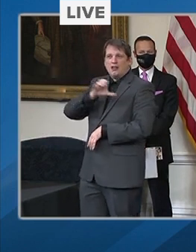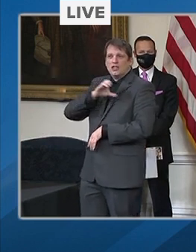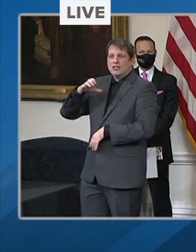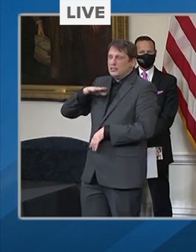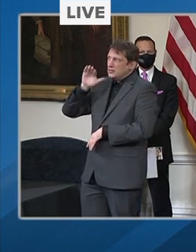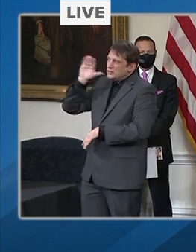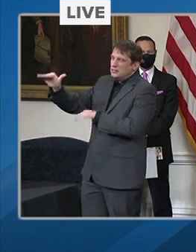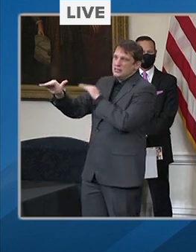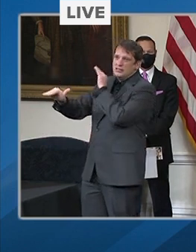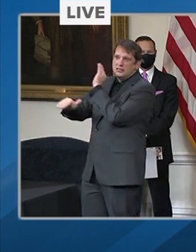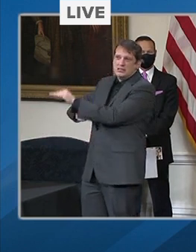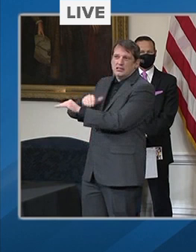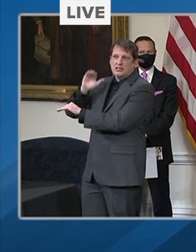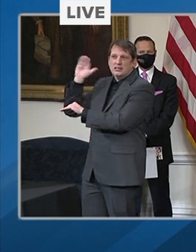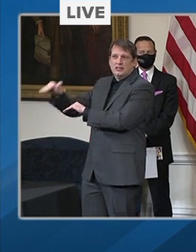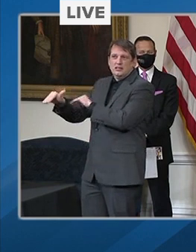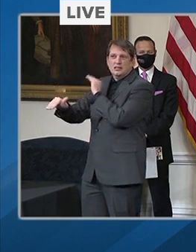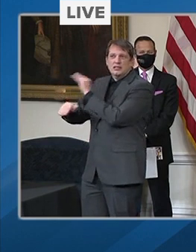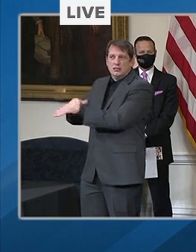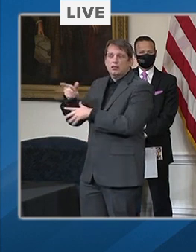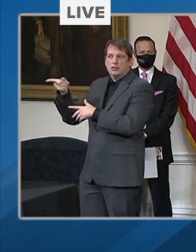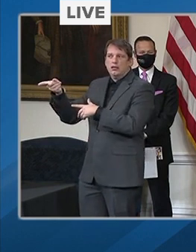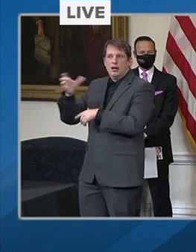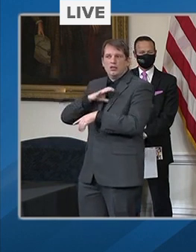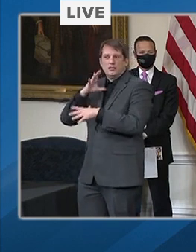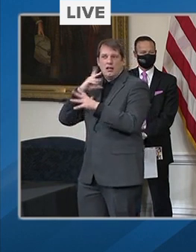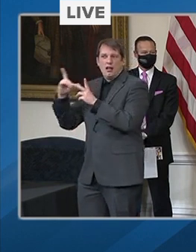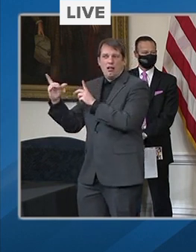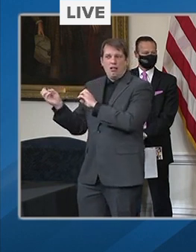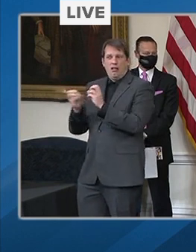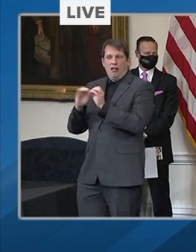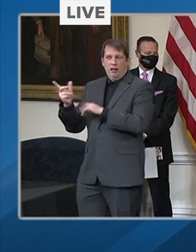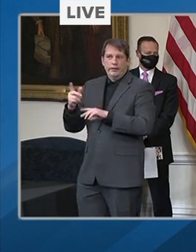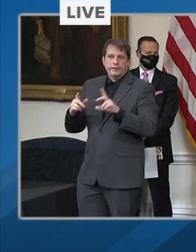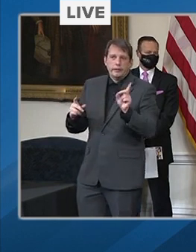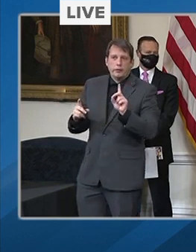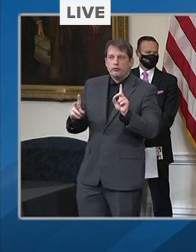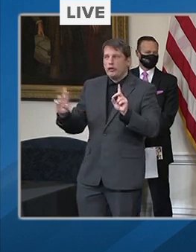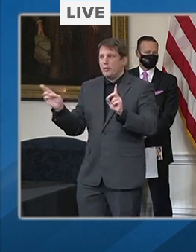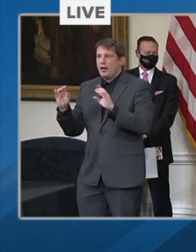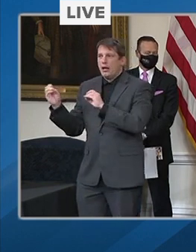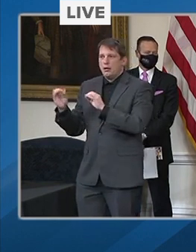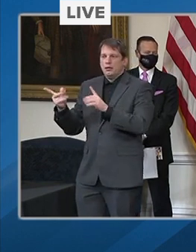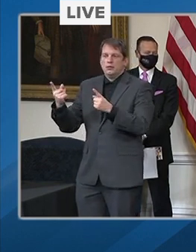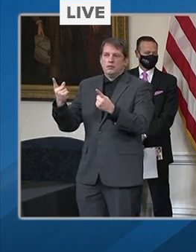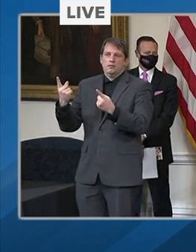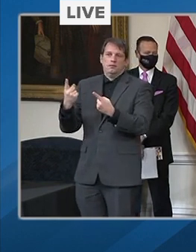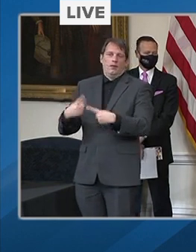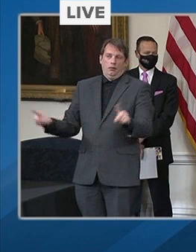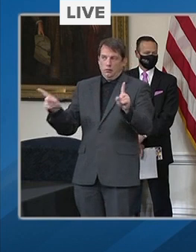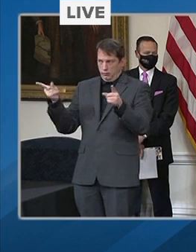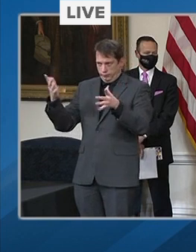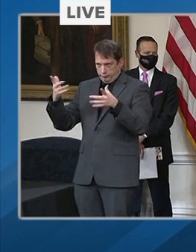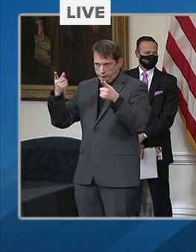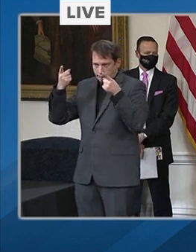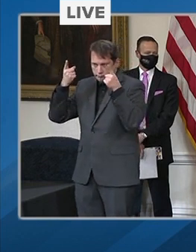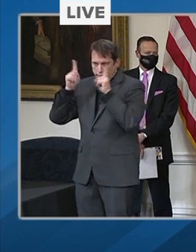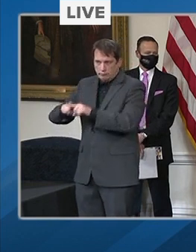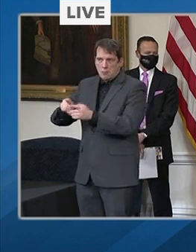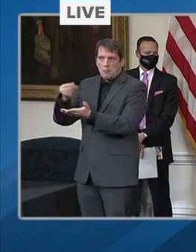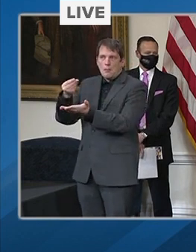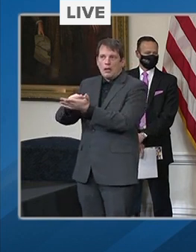aside partisan politics to reach a bipartisan consensus on a federal relief package to extend